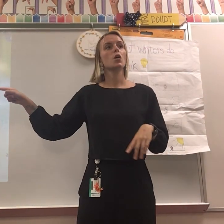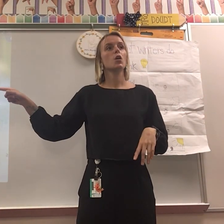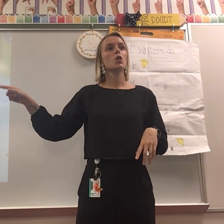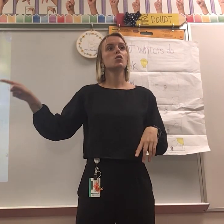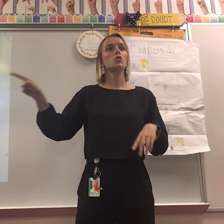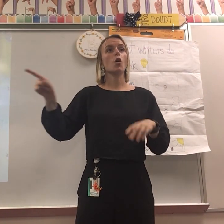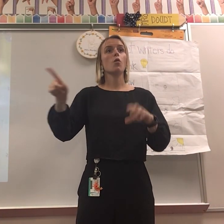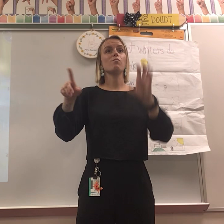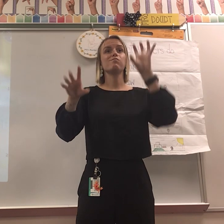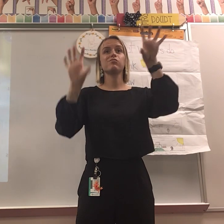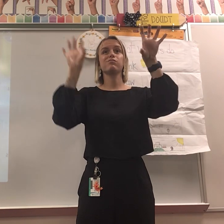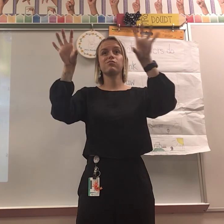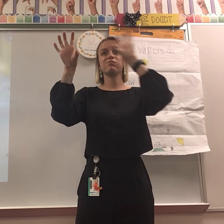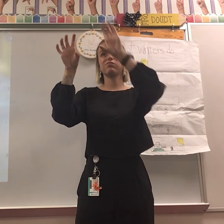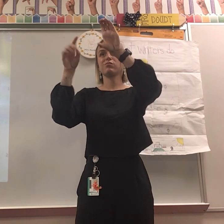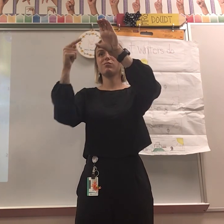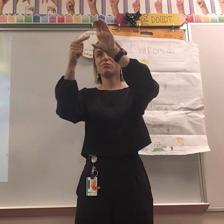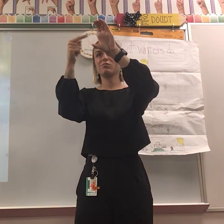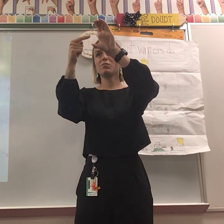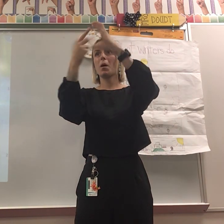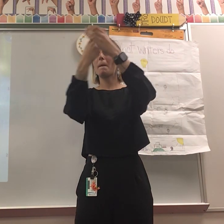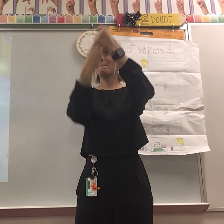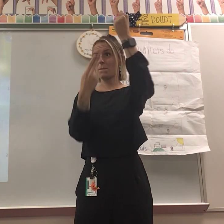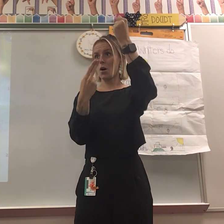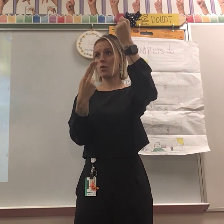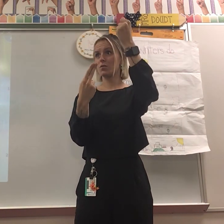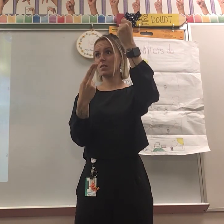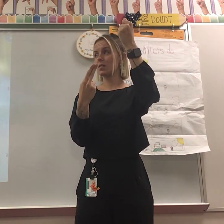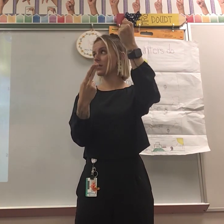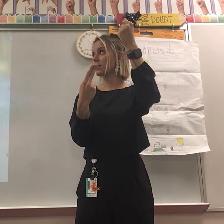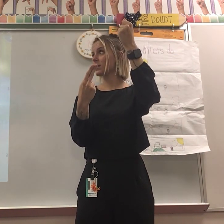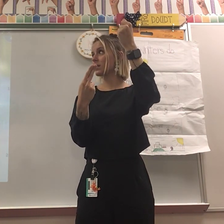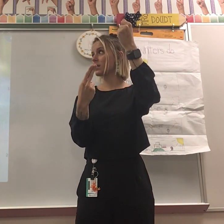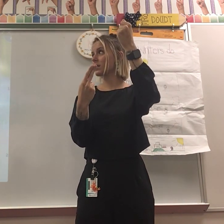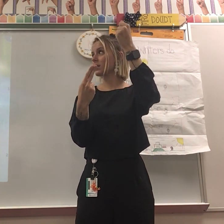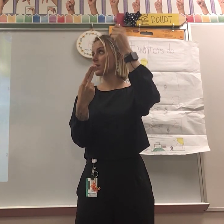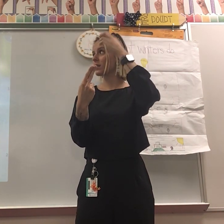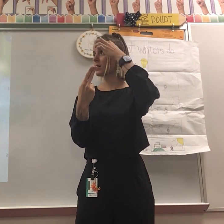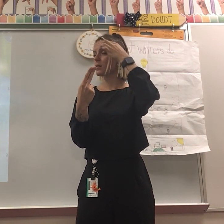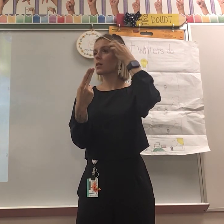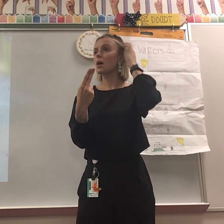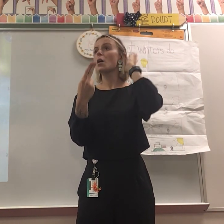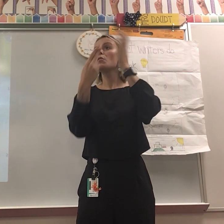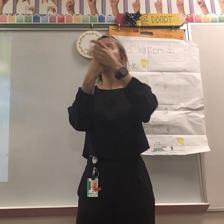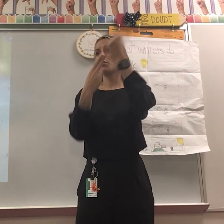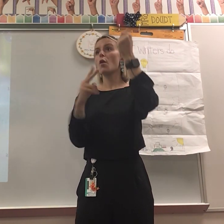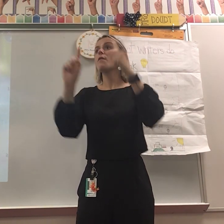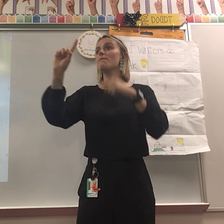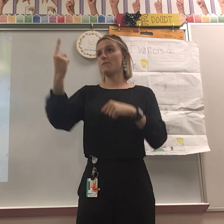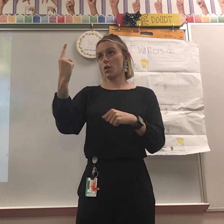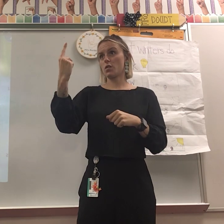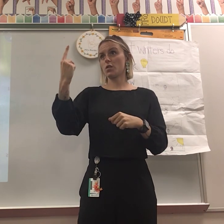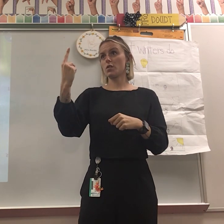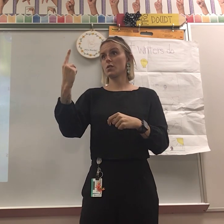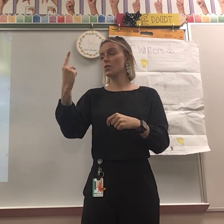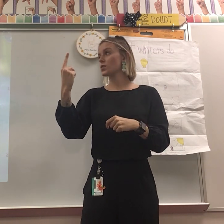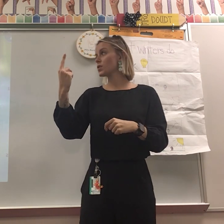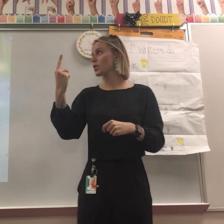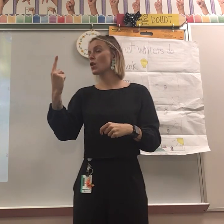doing this category first. Jasmine, I'm just gonna give you a piece of paper to write on today. to do this with a partner, okay? So you're gonna look with a